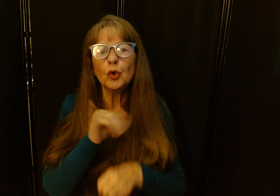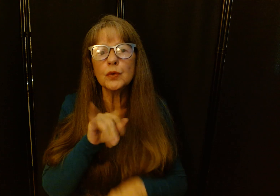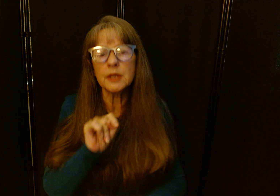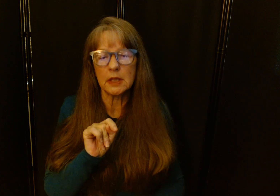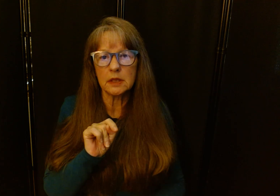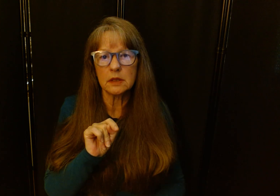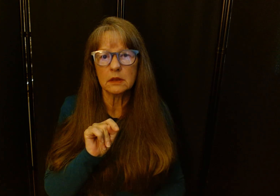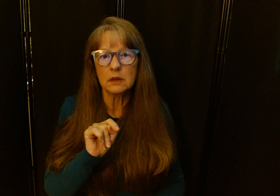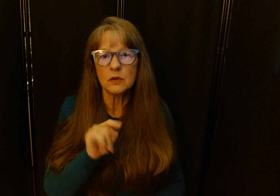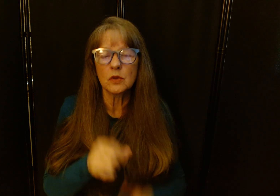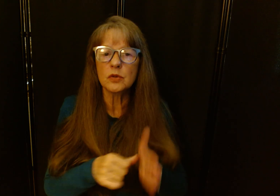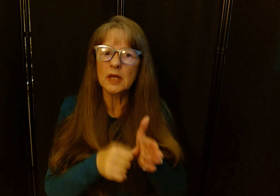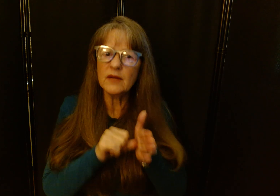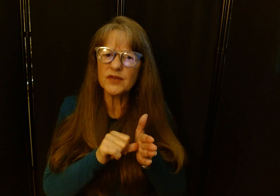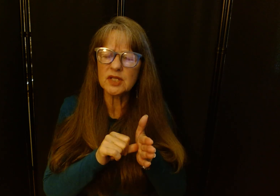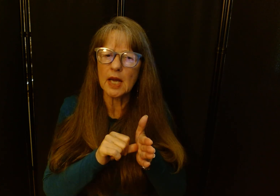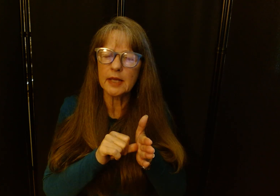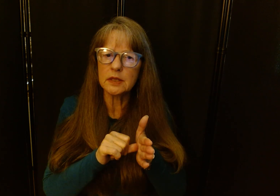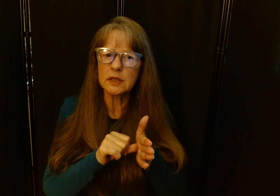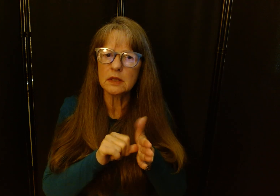it. Emphasize, more